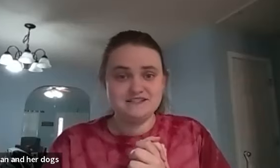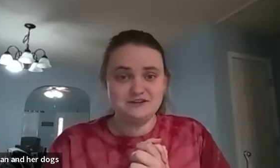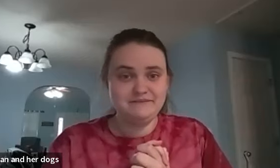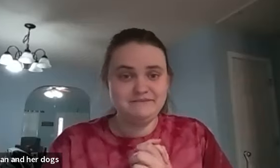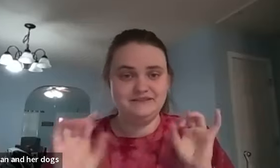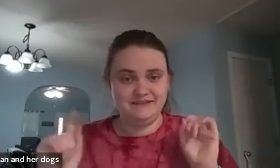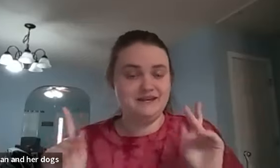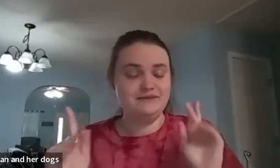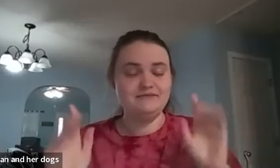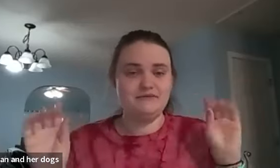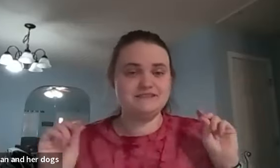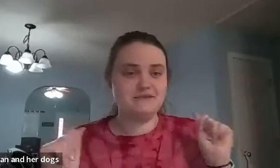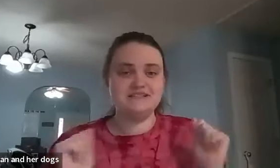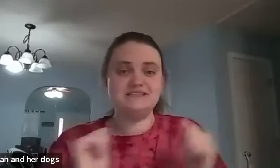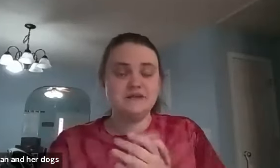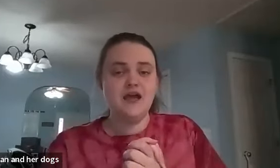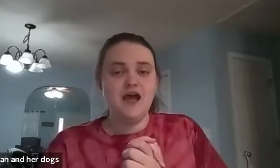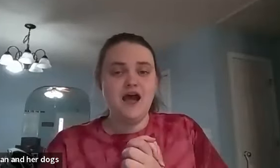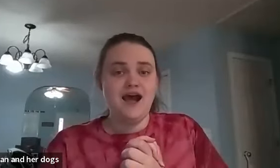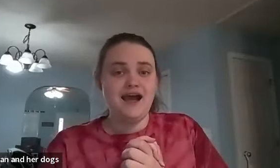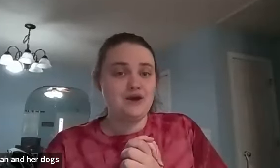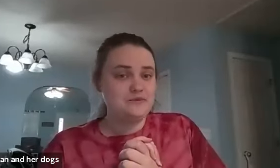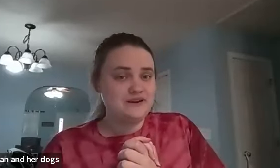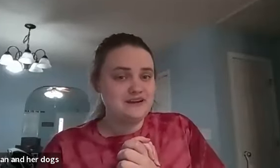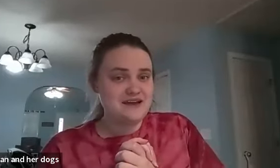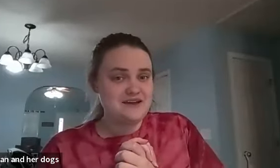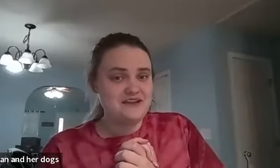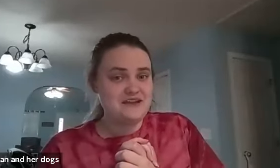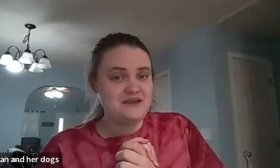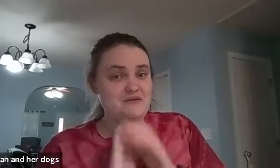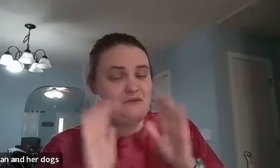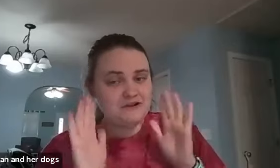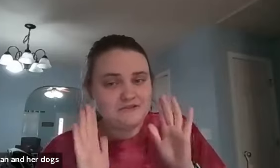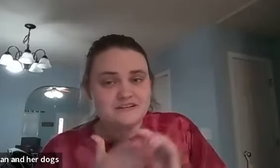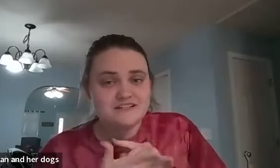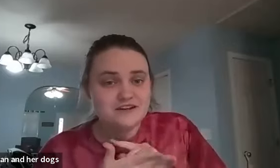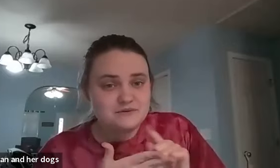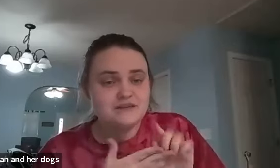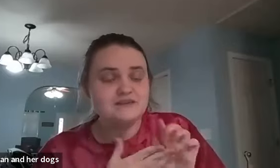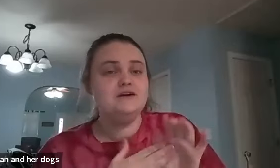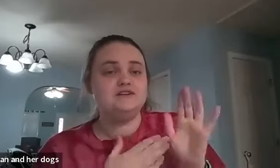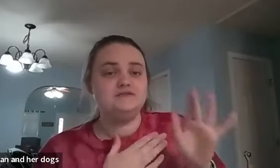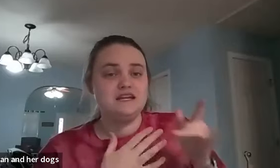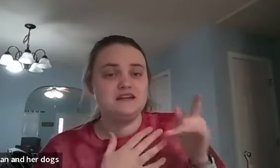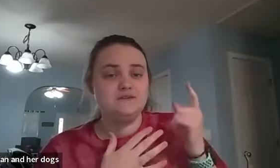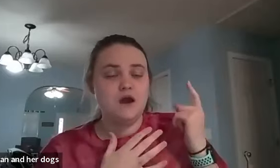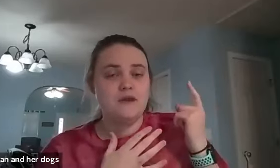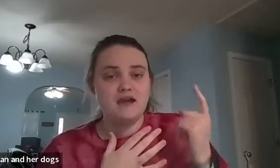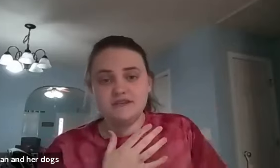6:30, so we get it. Everyone's got places to be. I hope you guys have a wonderful rest of y'all's week. Don't forget, if you have any